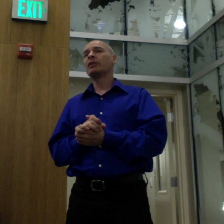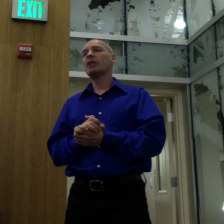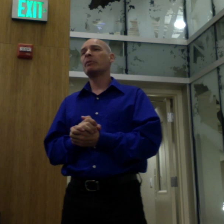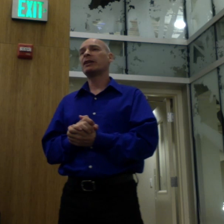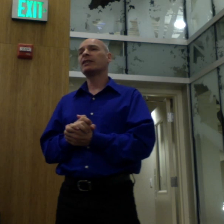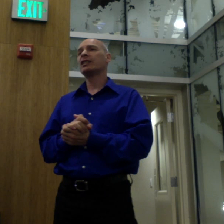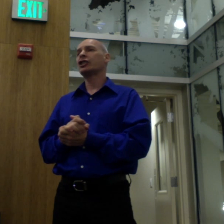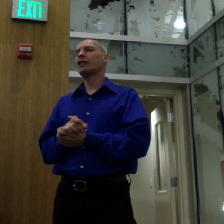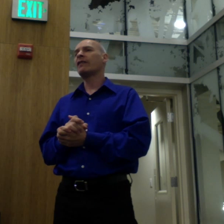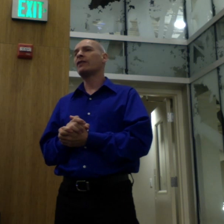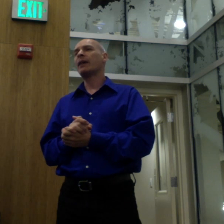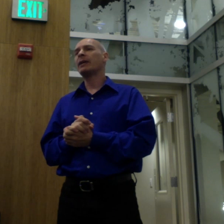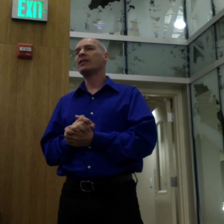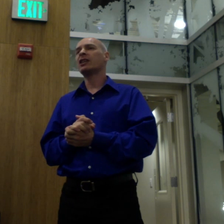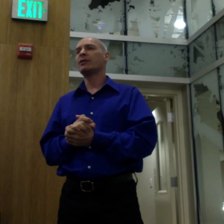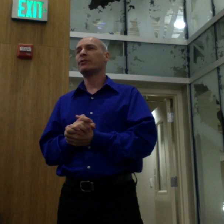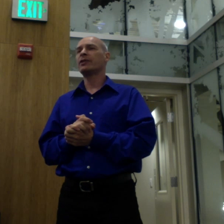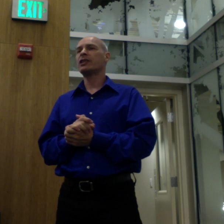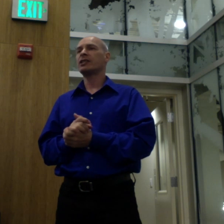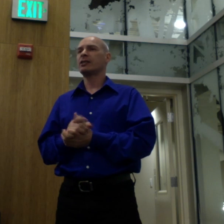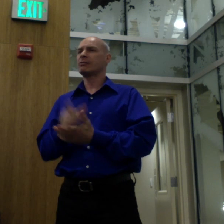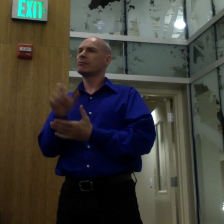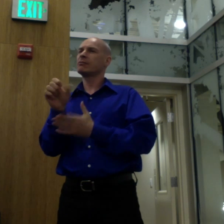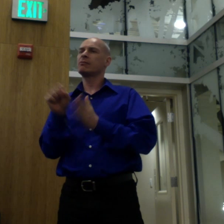But it's only me and don't have any family outside of